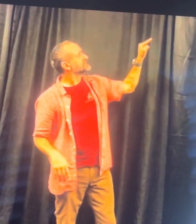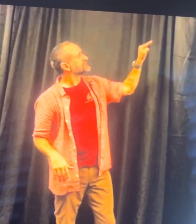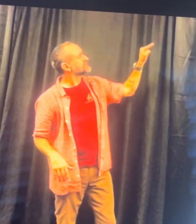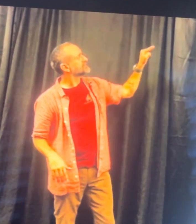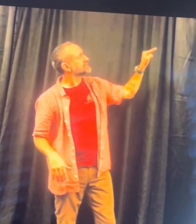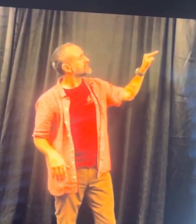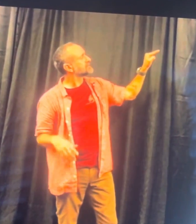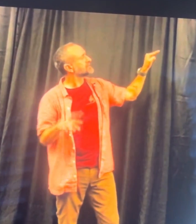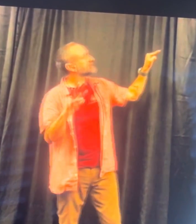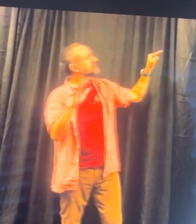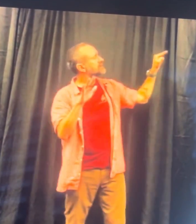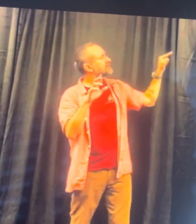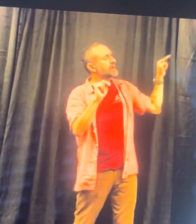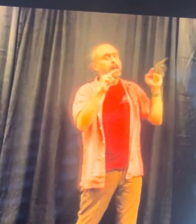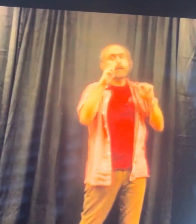things,